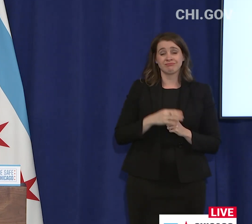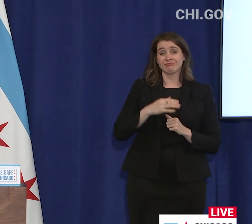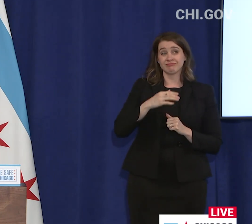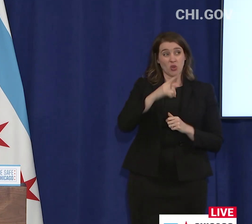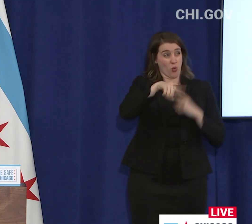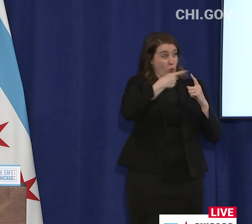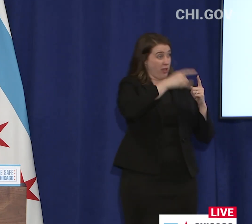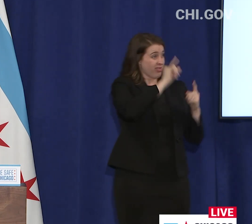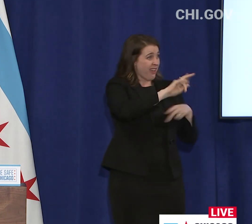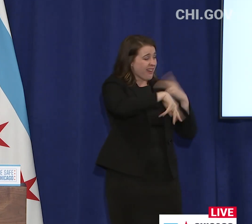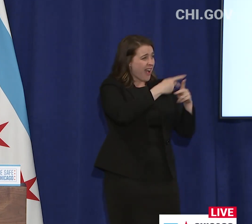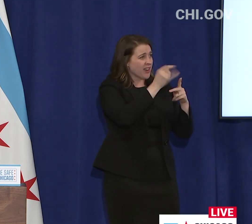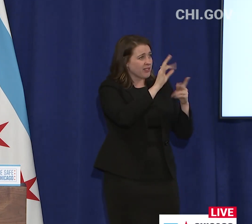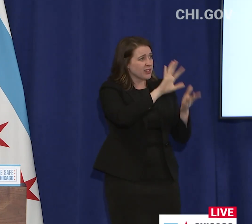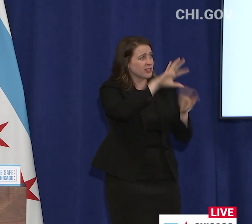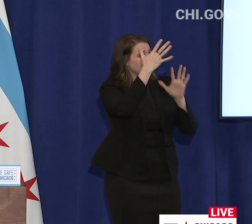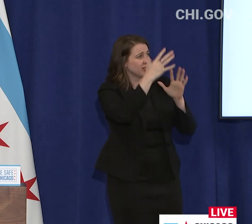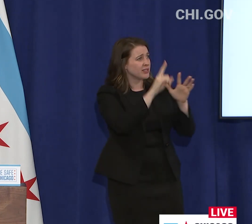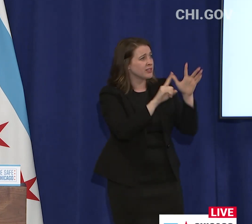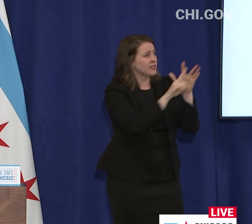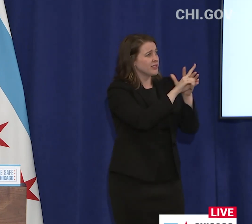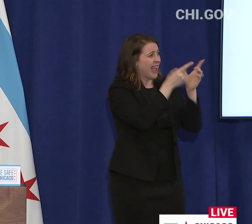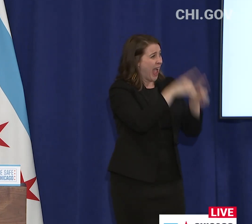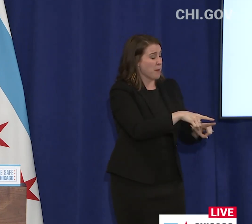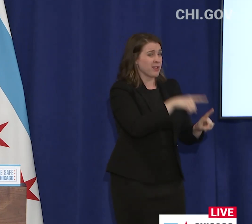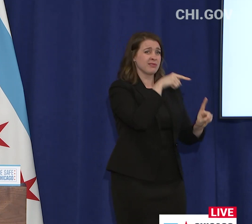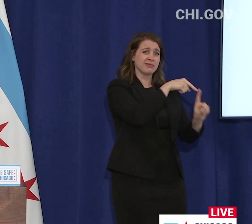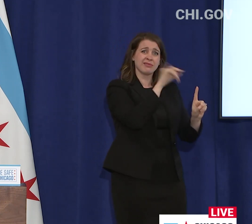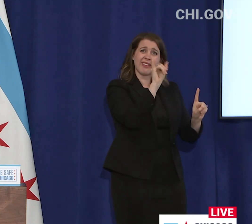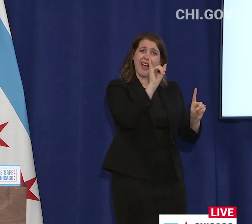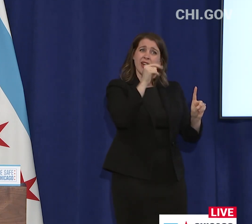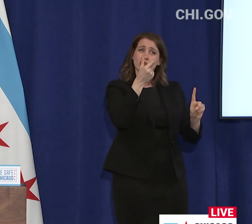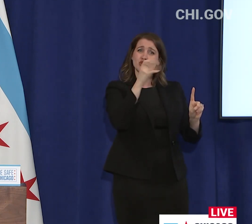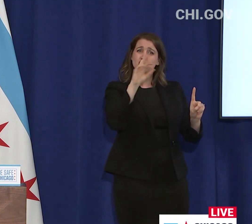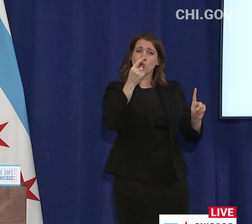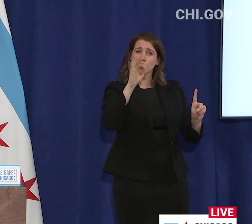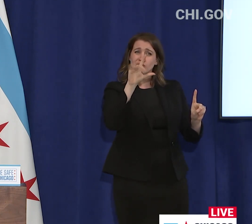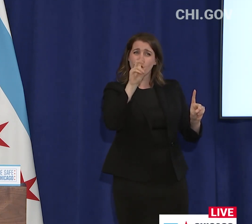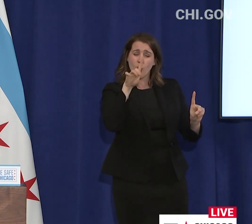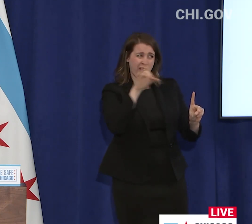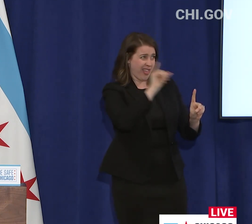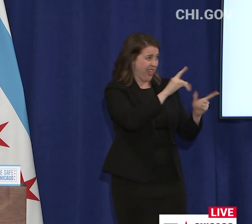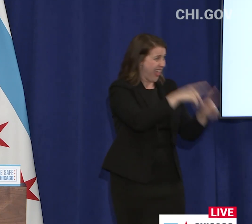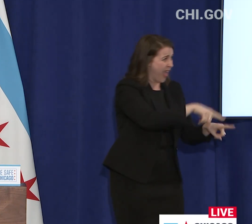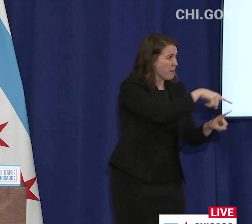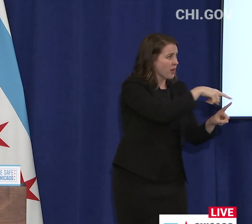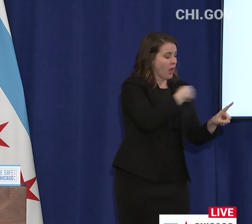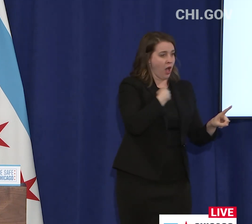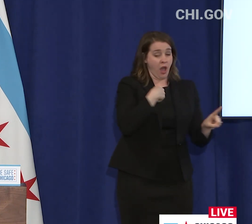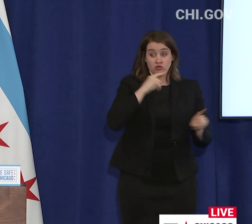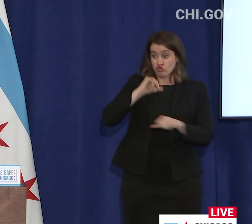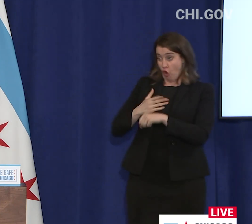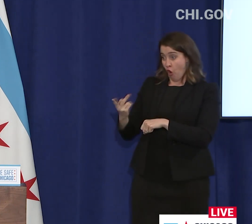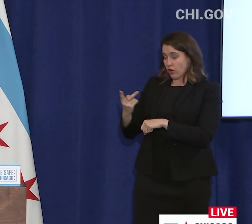every time I hear a story about Mr. Floyd, and I think about my brothers and men in my